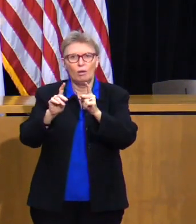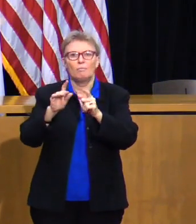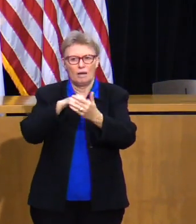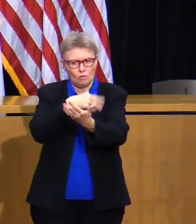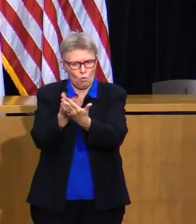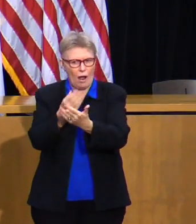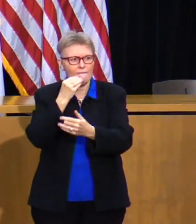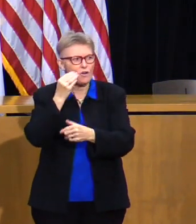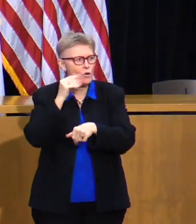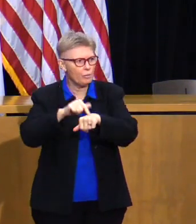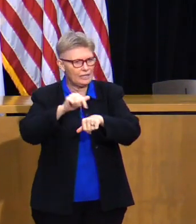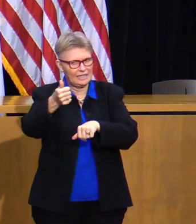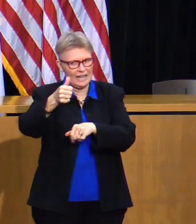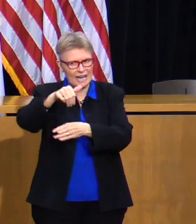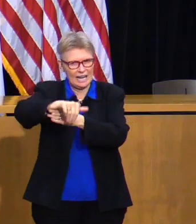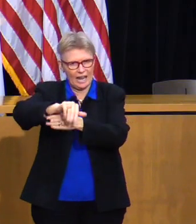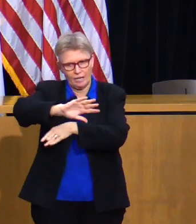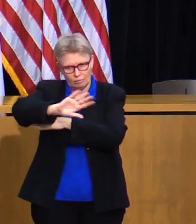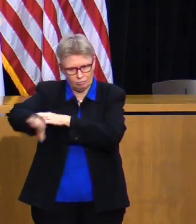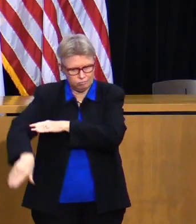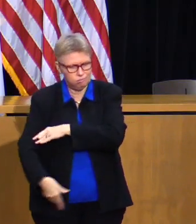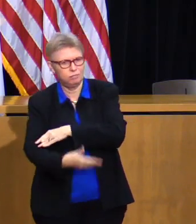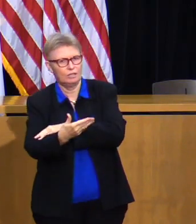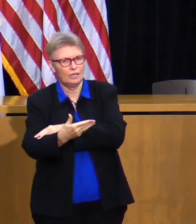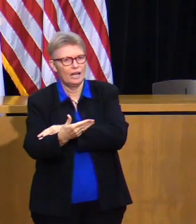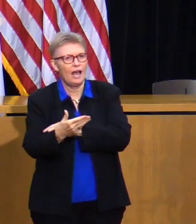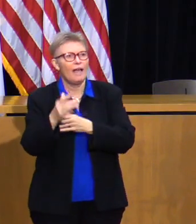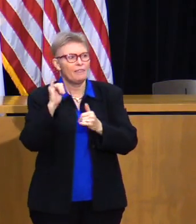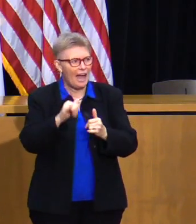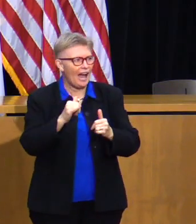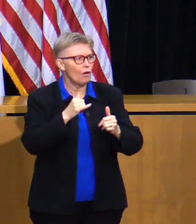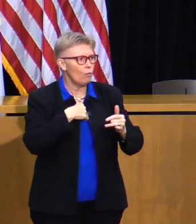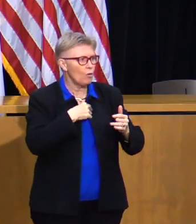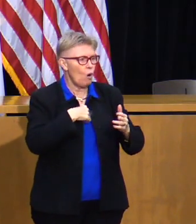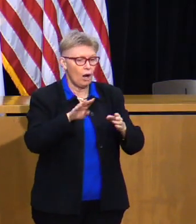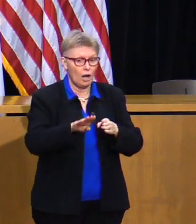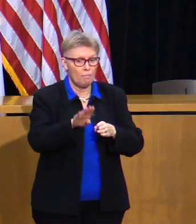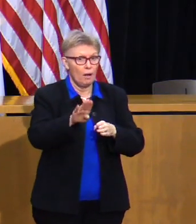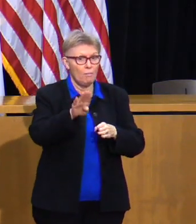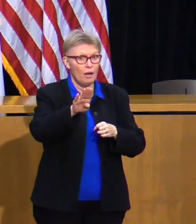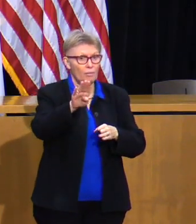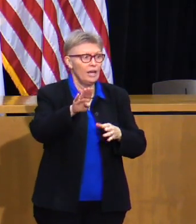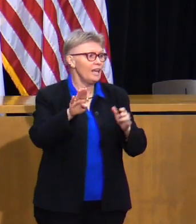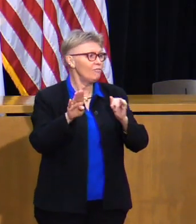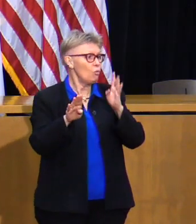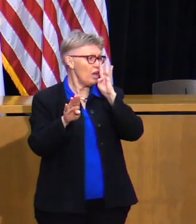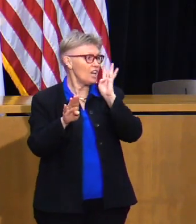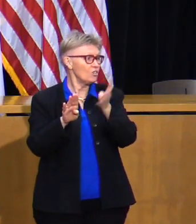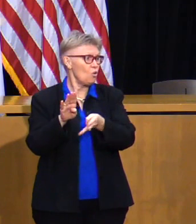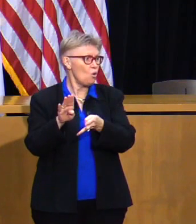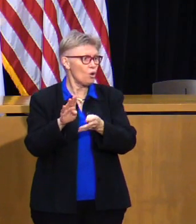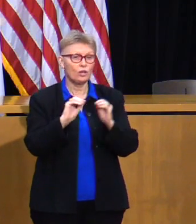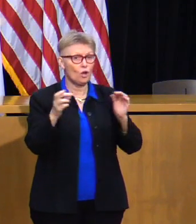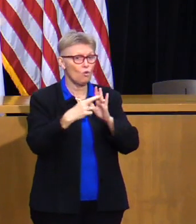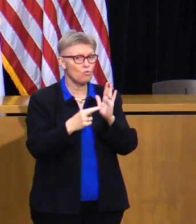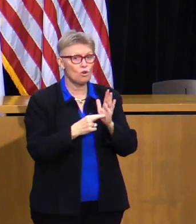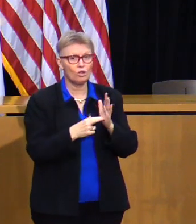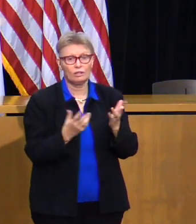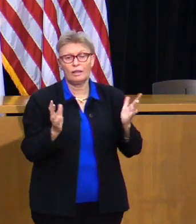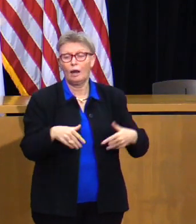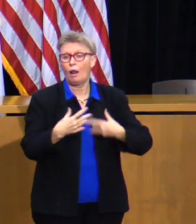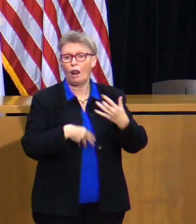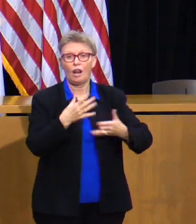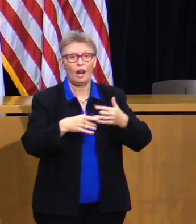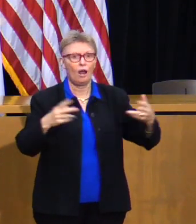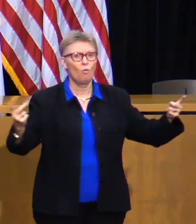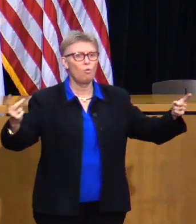night, and see if we can't do something to bend what is a very disturbing trend that if we just let run, will have real consequences for